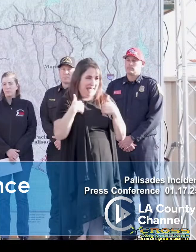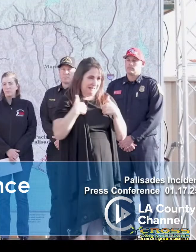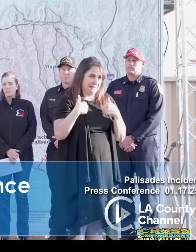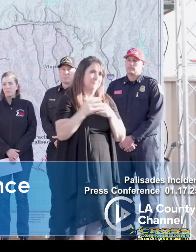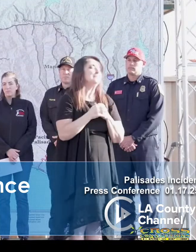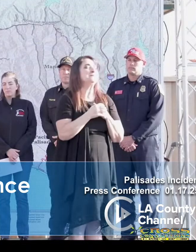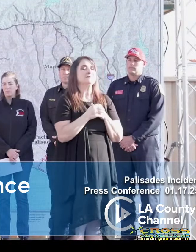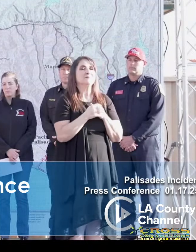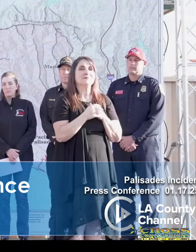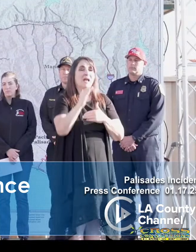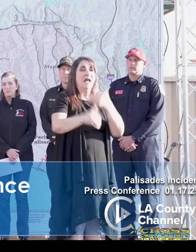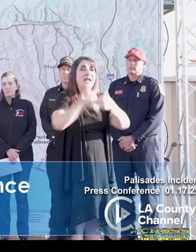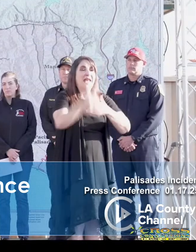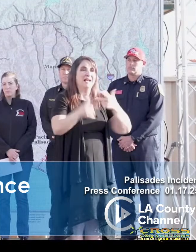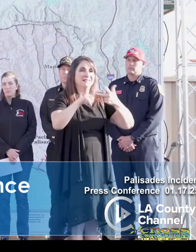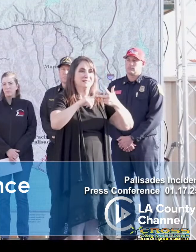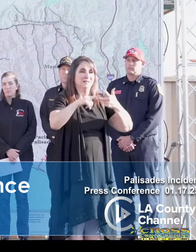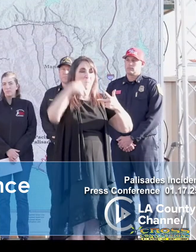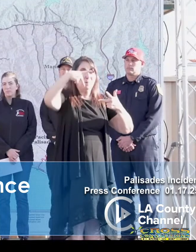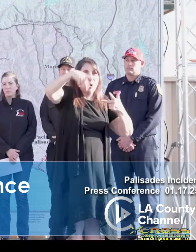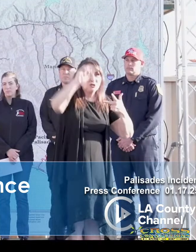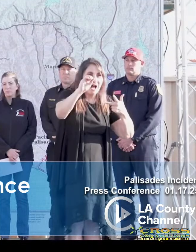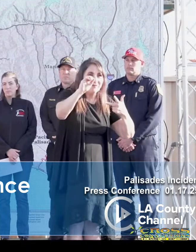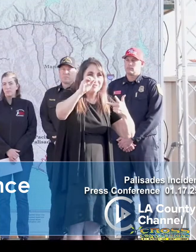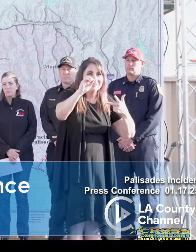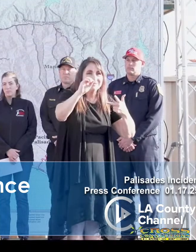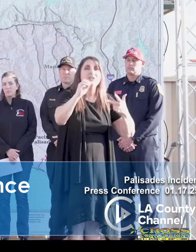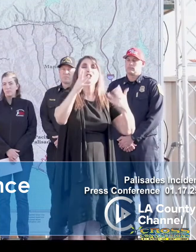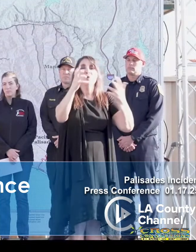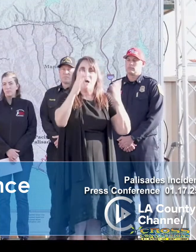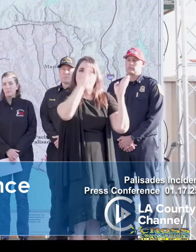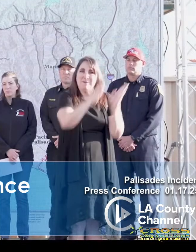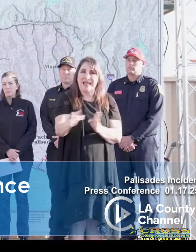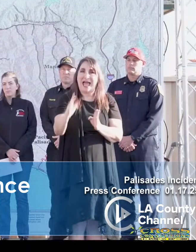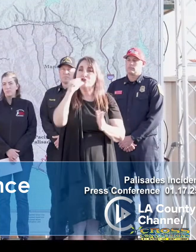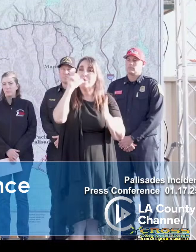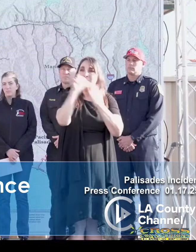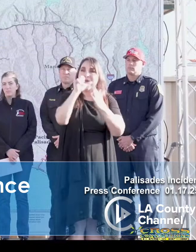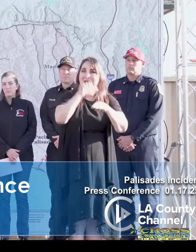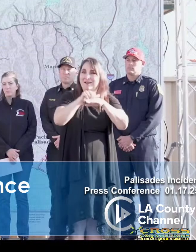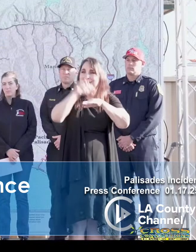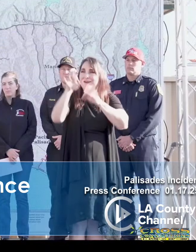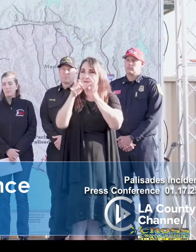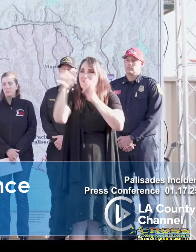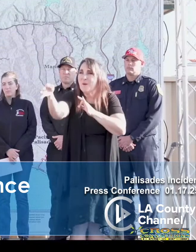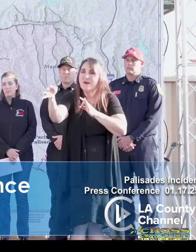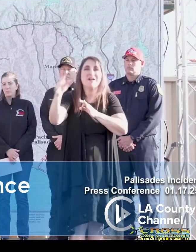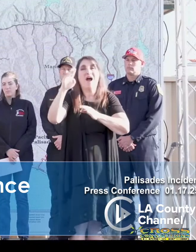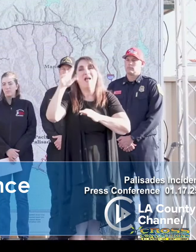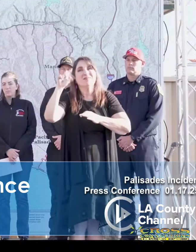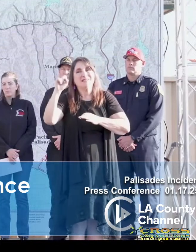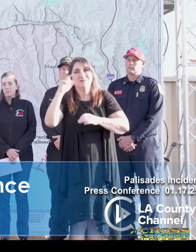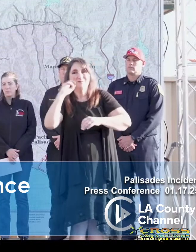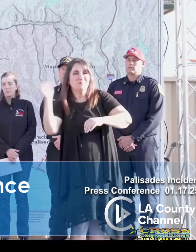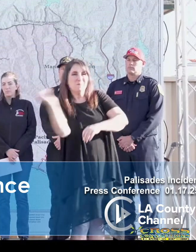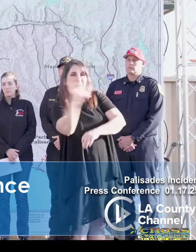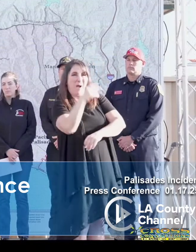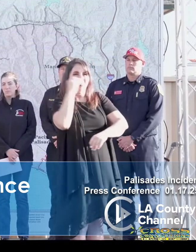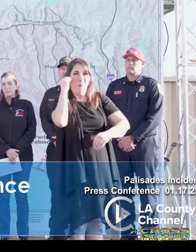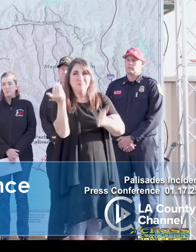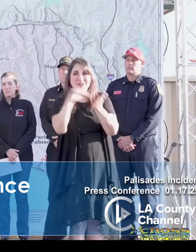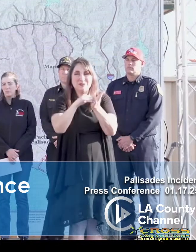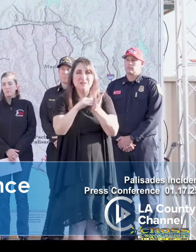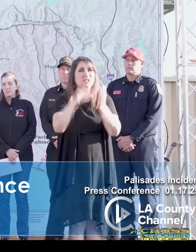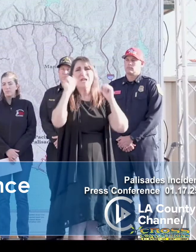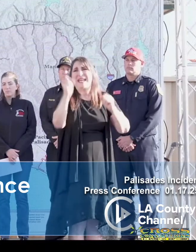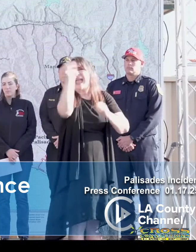Postal issues. You want to arrange to have your mail forwarded unless you're going to be returning to your home very soon. You can do that at any